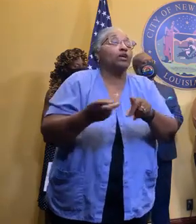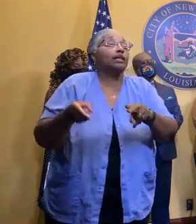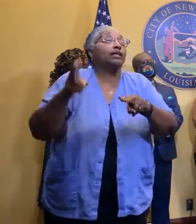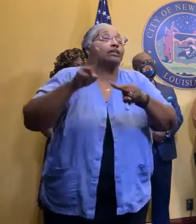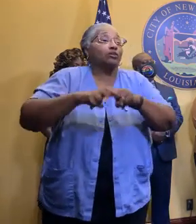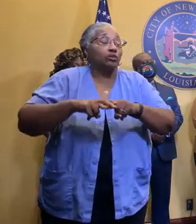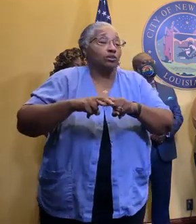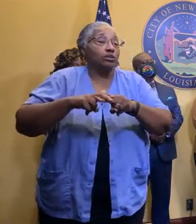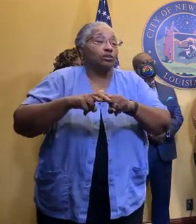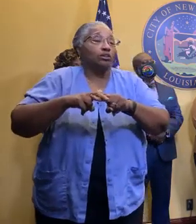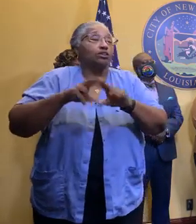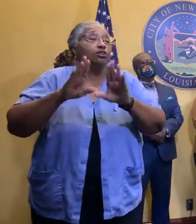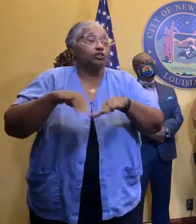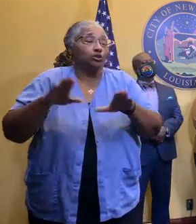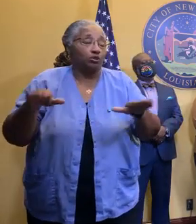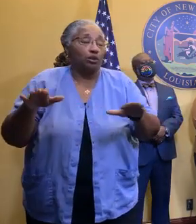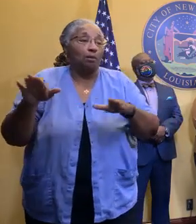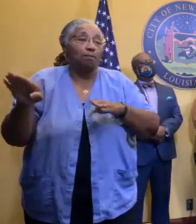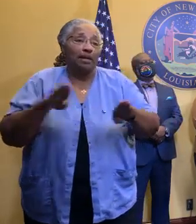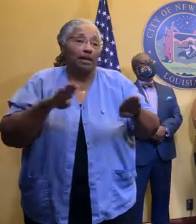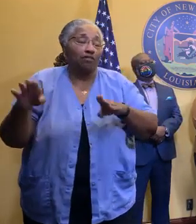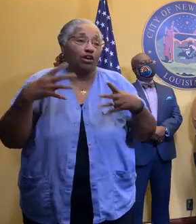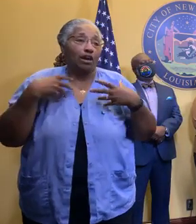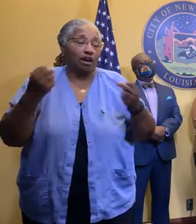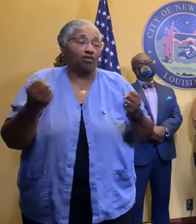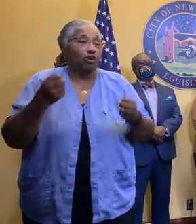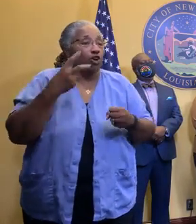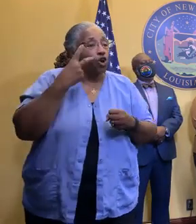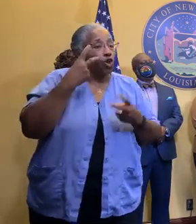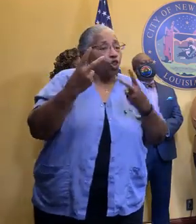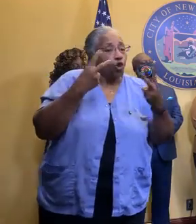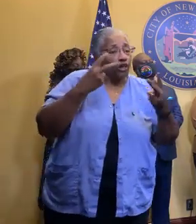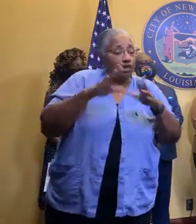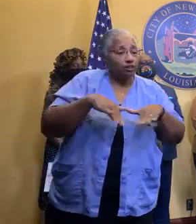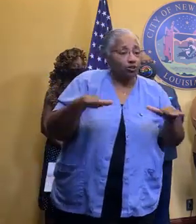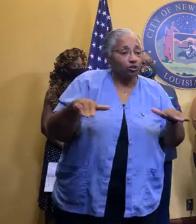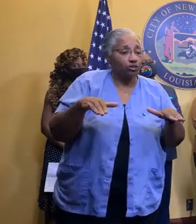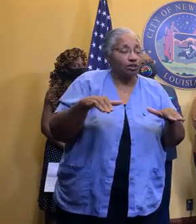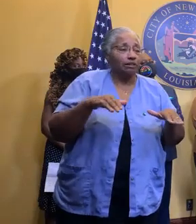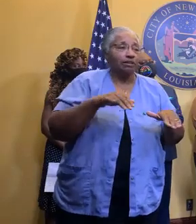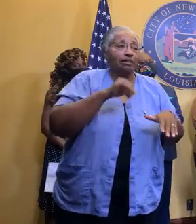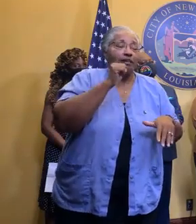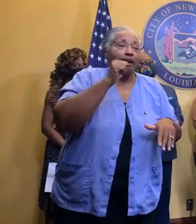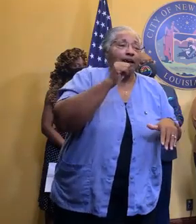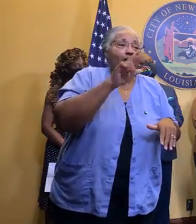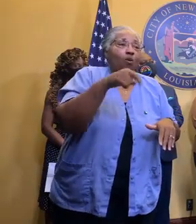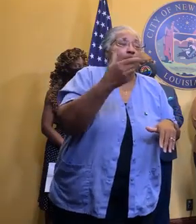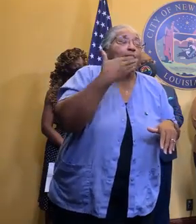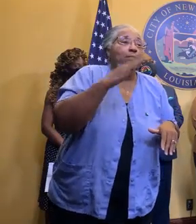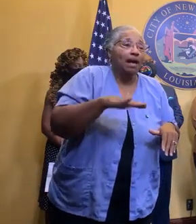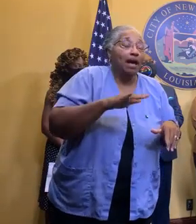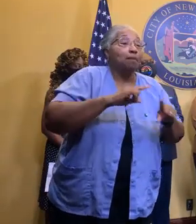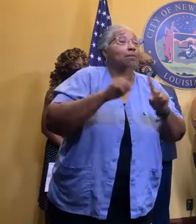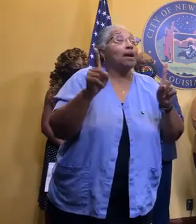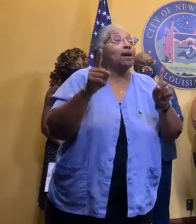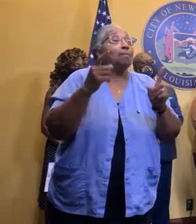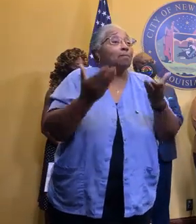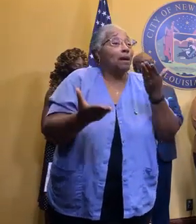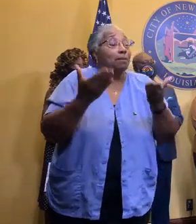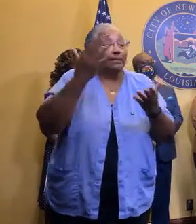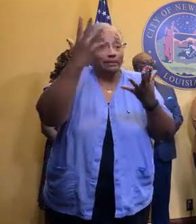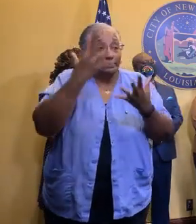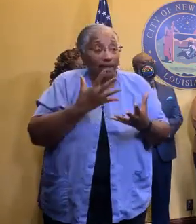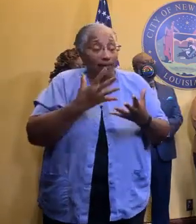health underpinnings. Looking at children are not necessarily bad, they can also they be sad, and to deal with